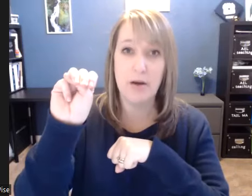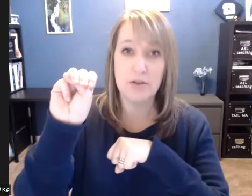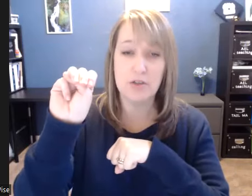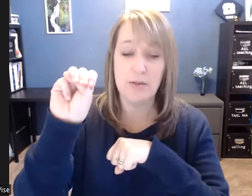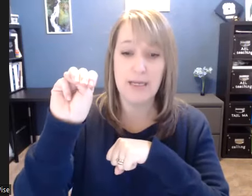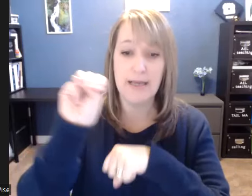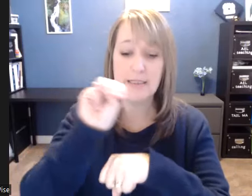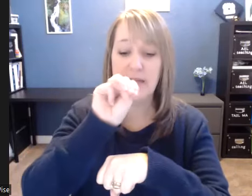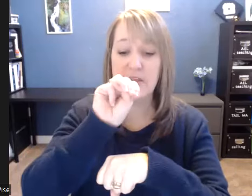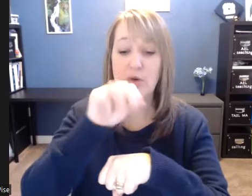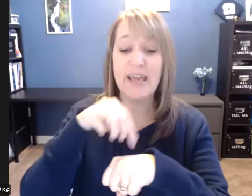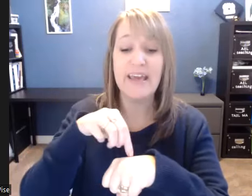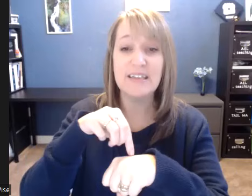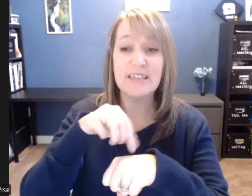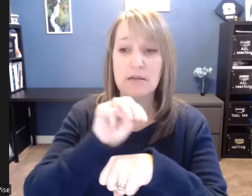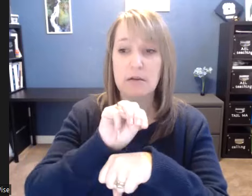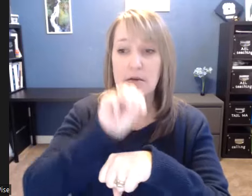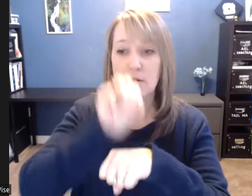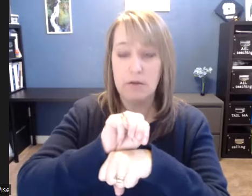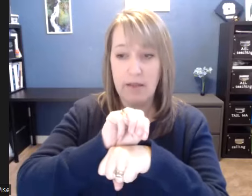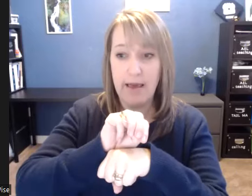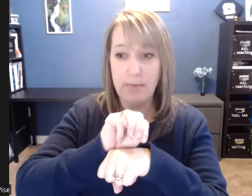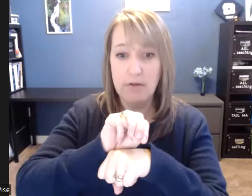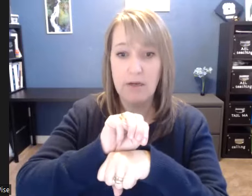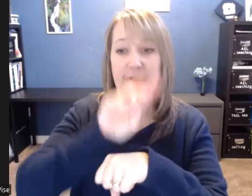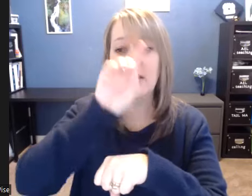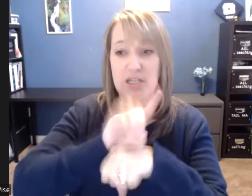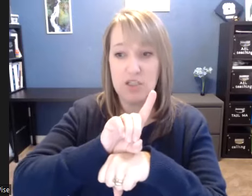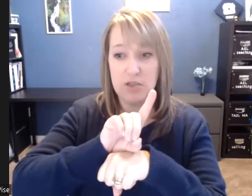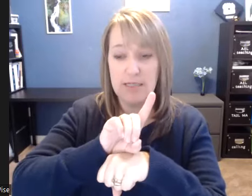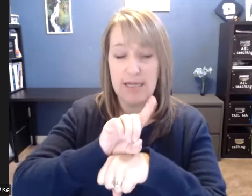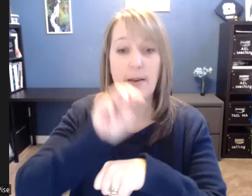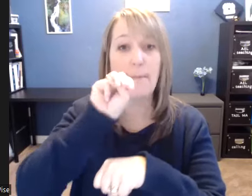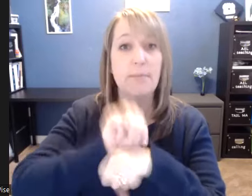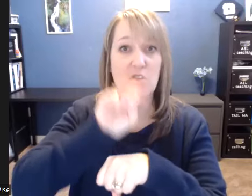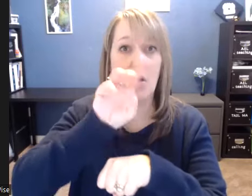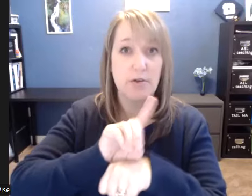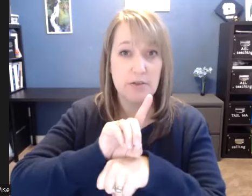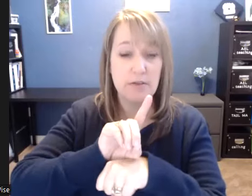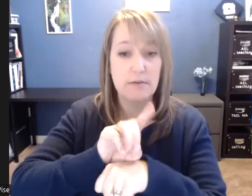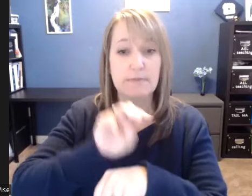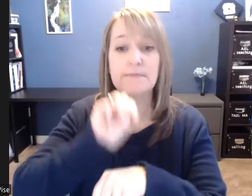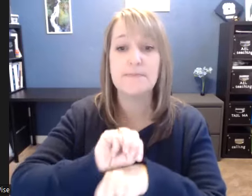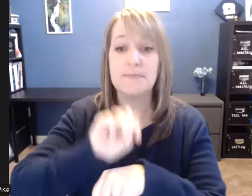your dominant hand, and then you hit the M and then change it to a D, McDonald's.